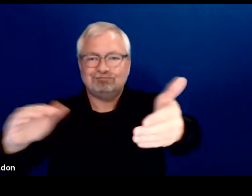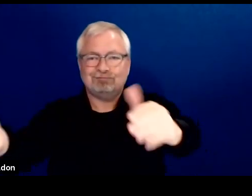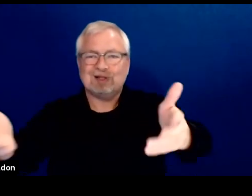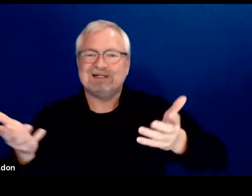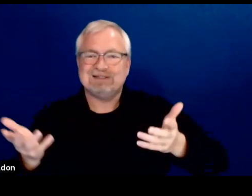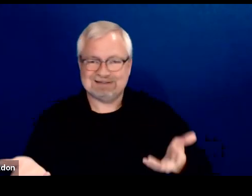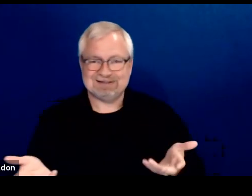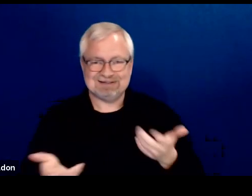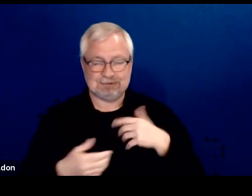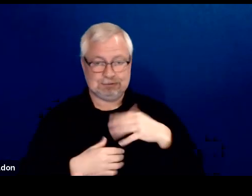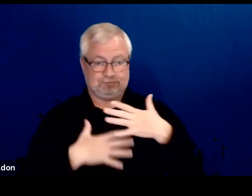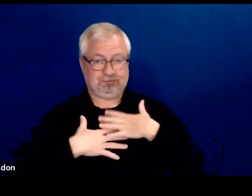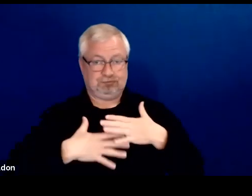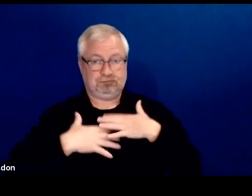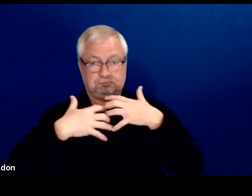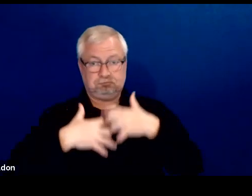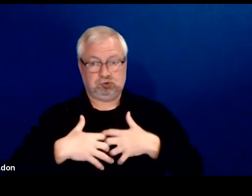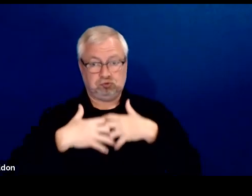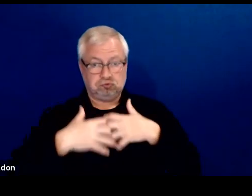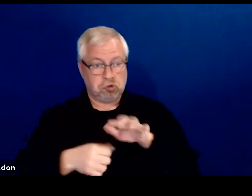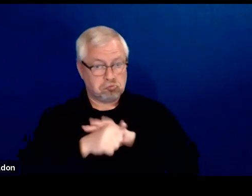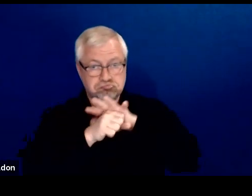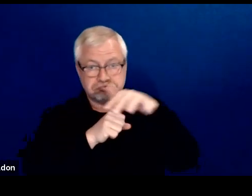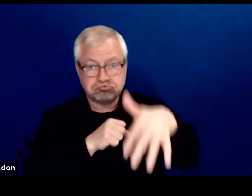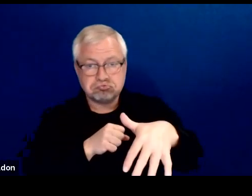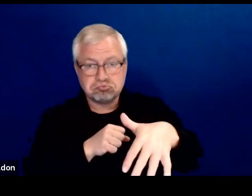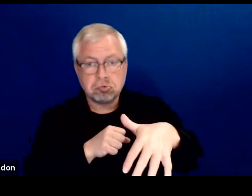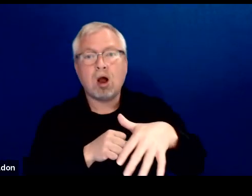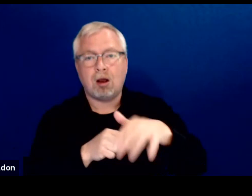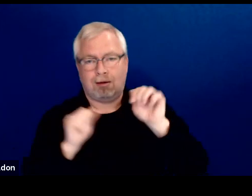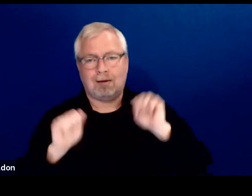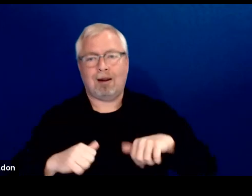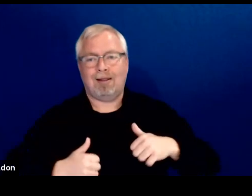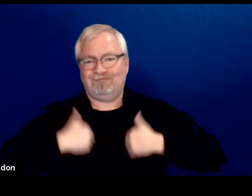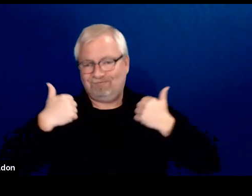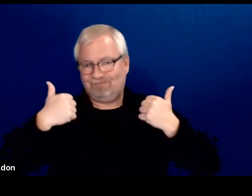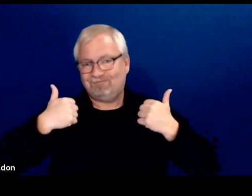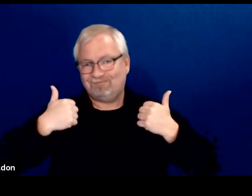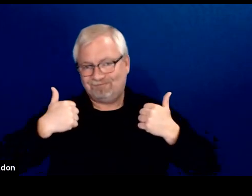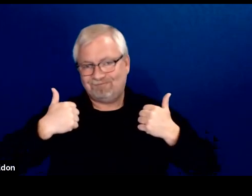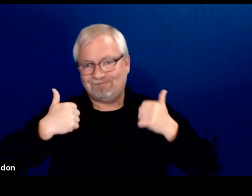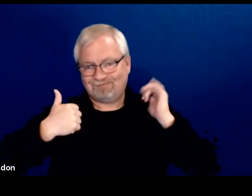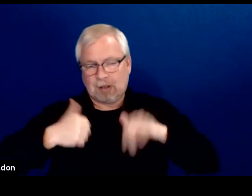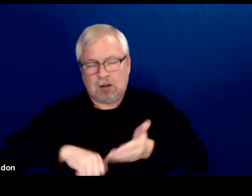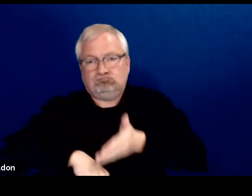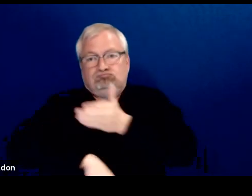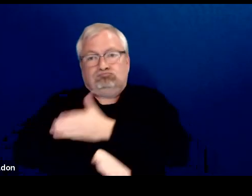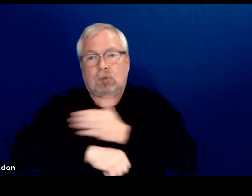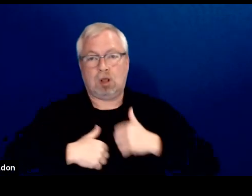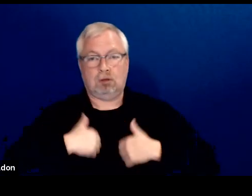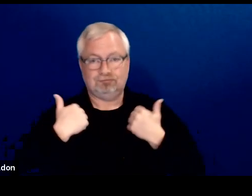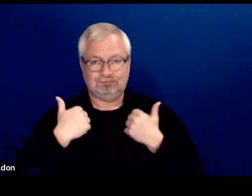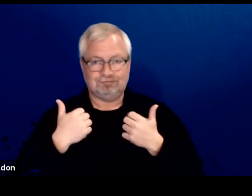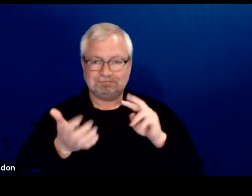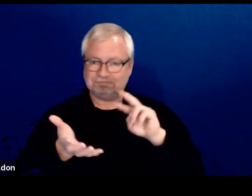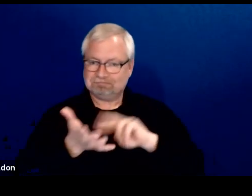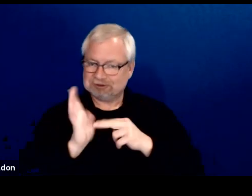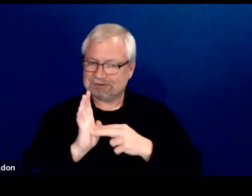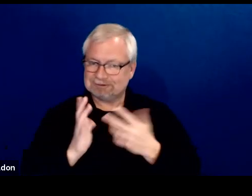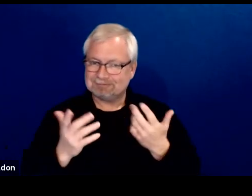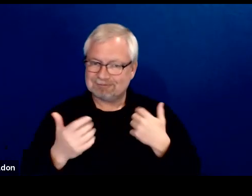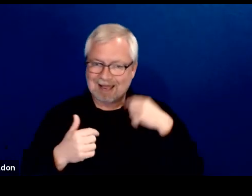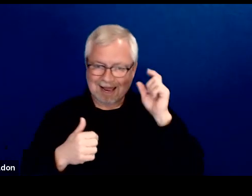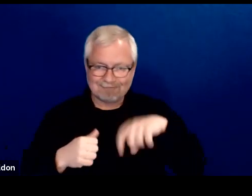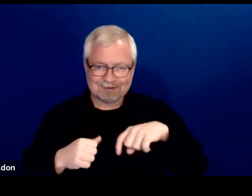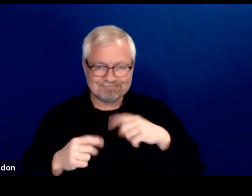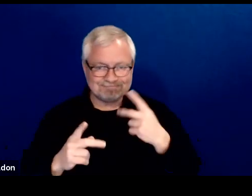happens. Extending early into May pushes our projected peak into July. And those data that we're comfortable with, I'll show you with a